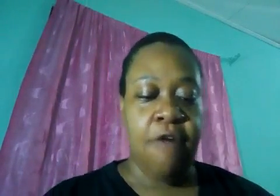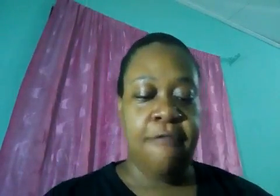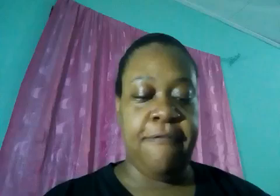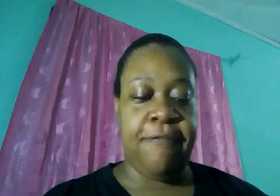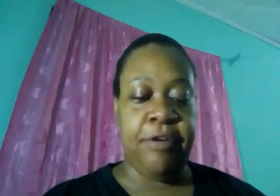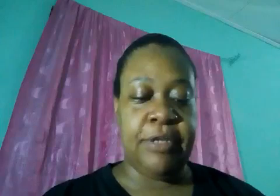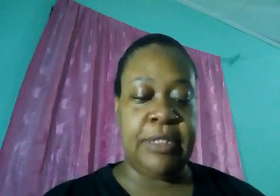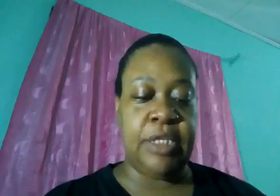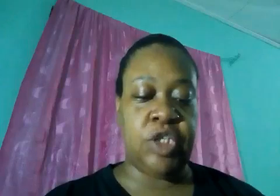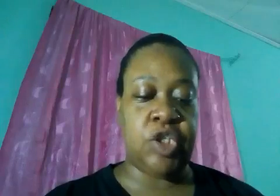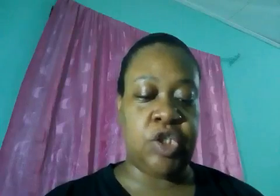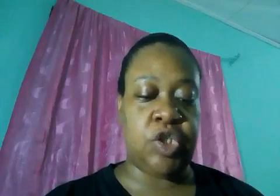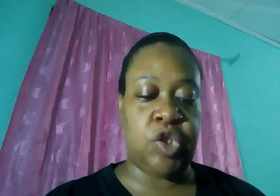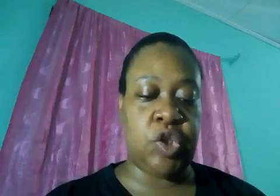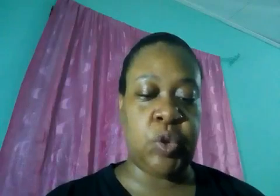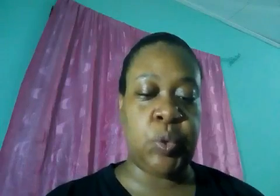verses